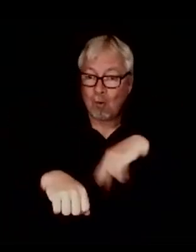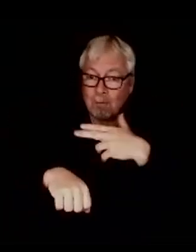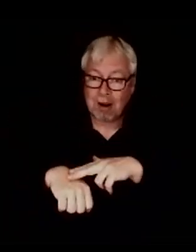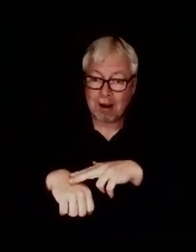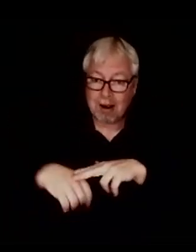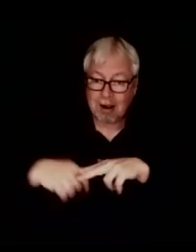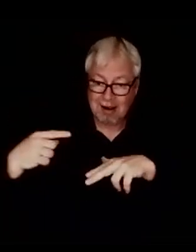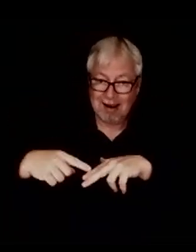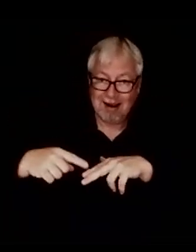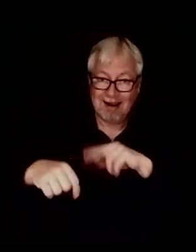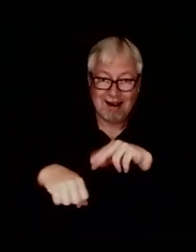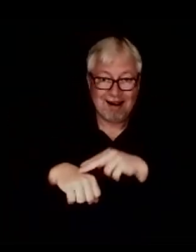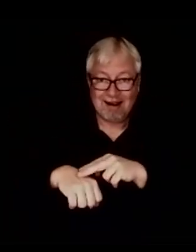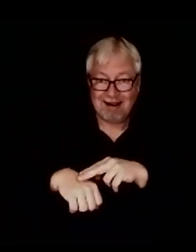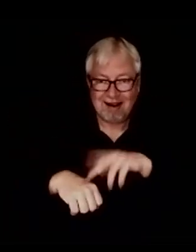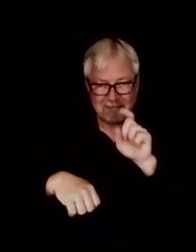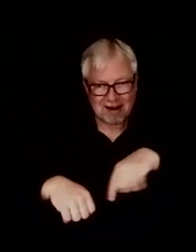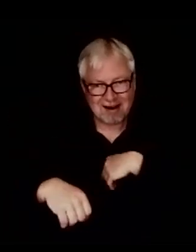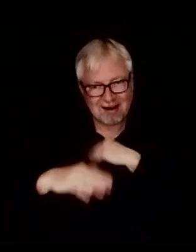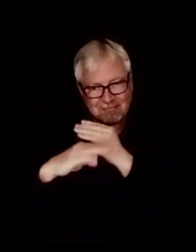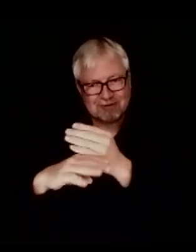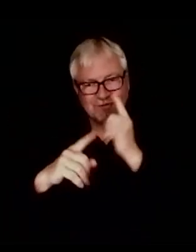people who are still very, very vulnerable,